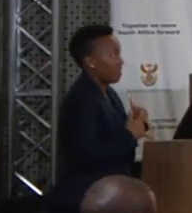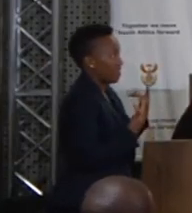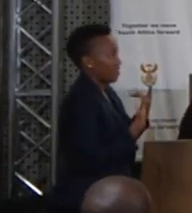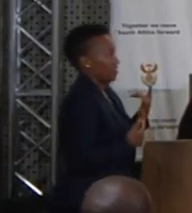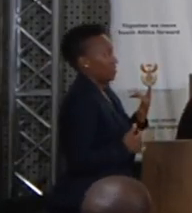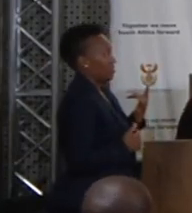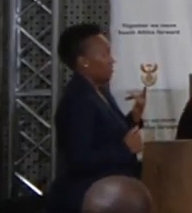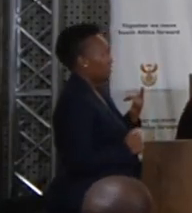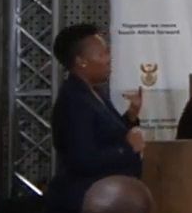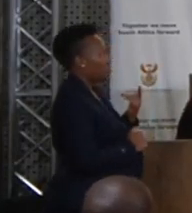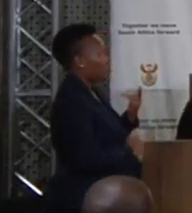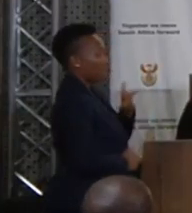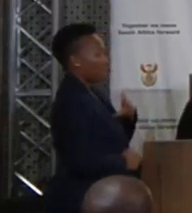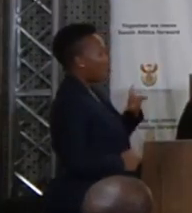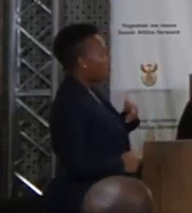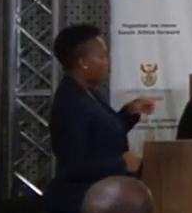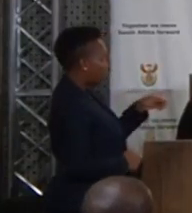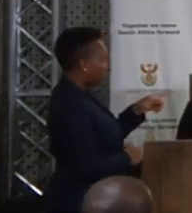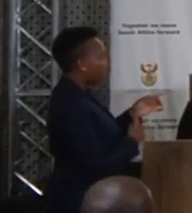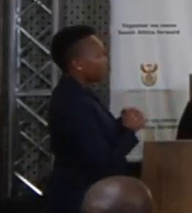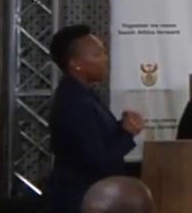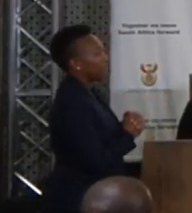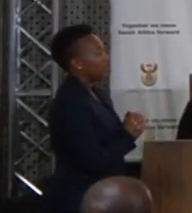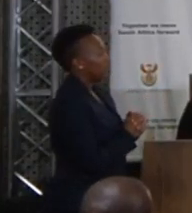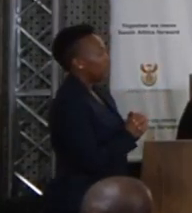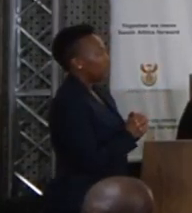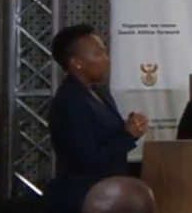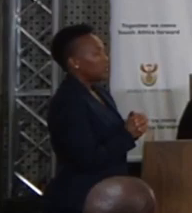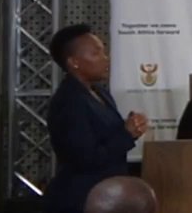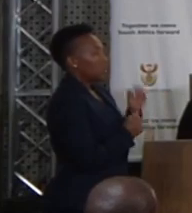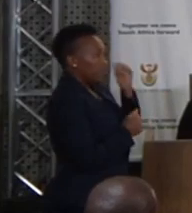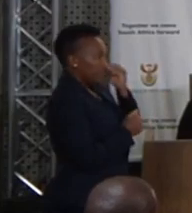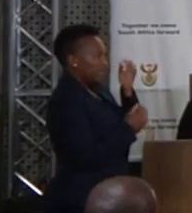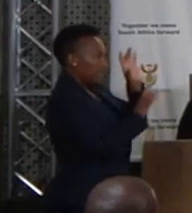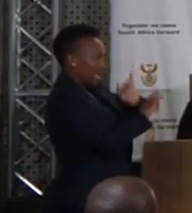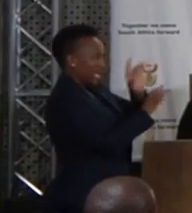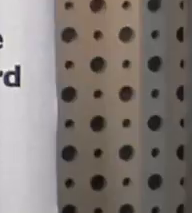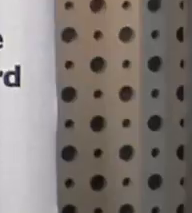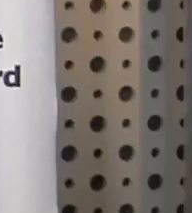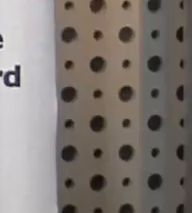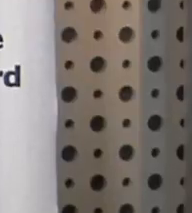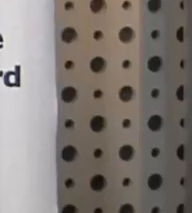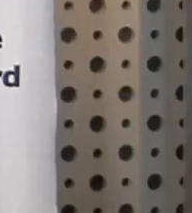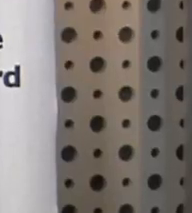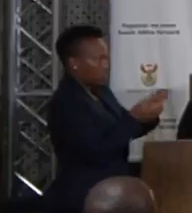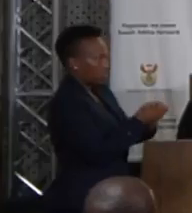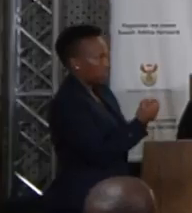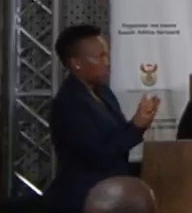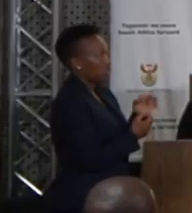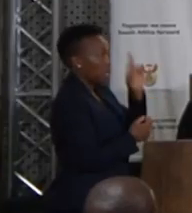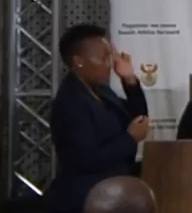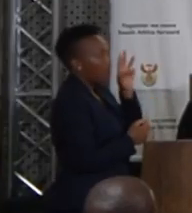Sisulu. Thank you. I think the message is clear. Wash your hands. But at the same time, remember, we're a